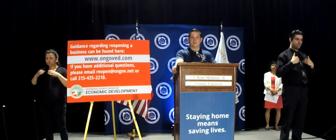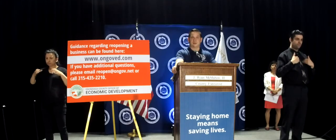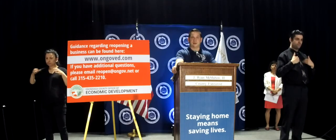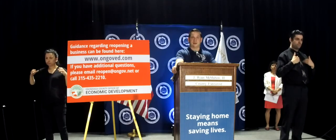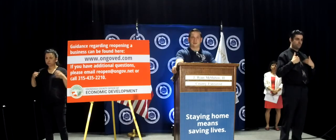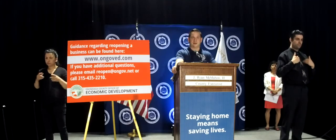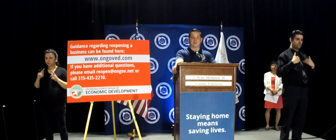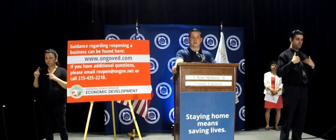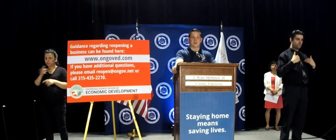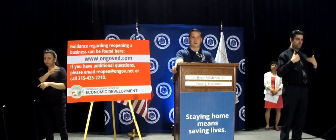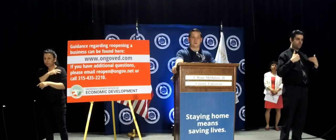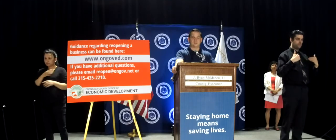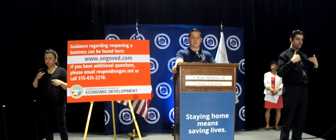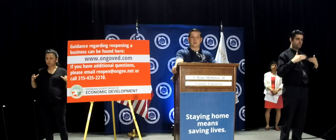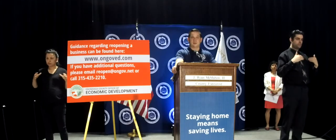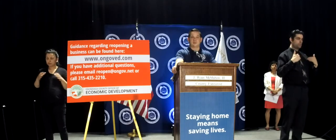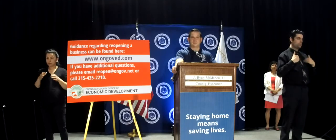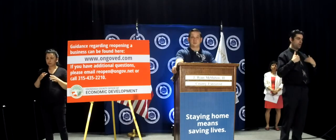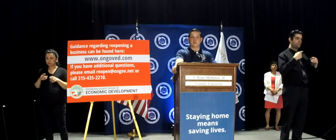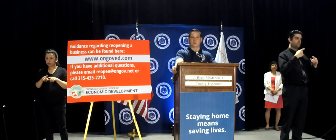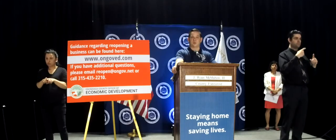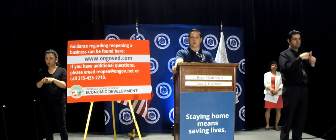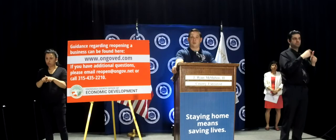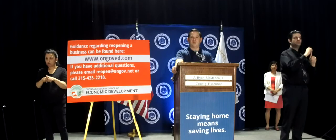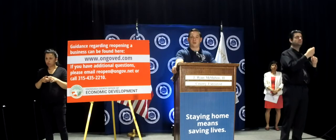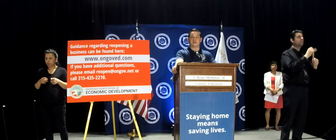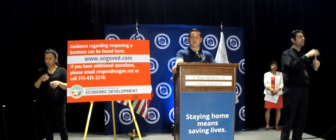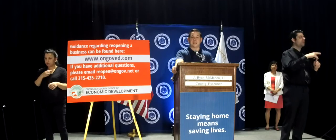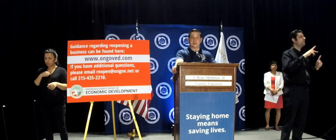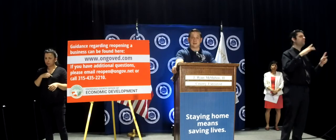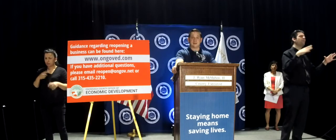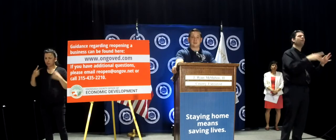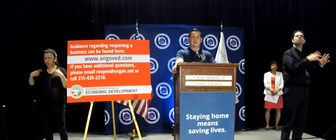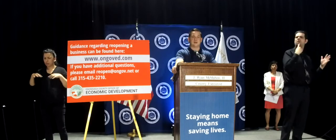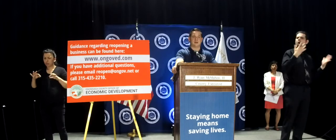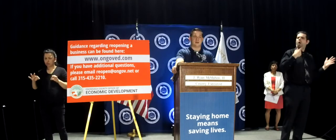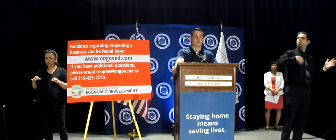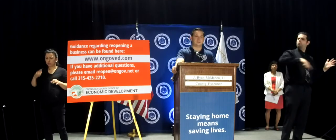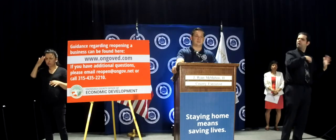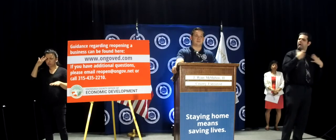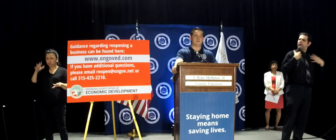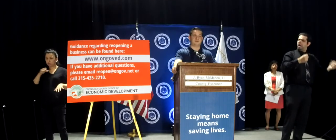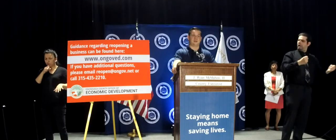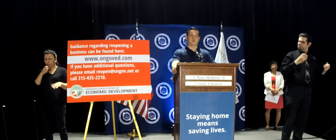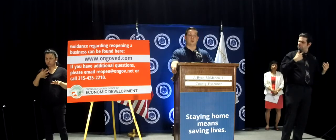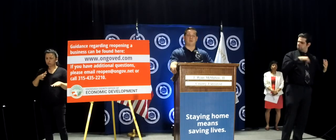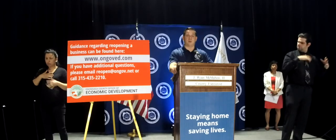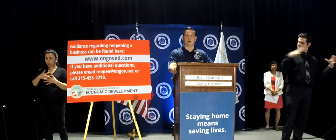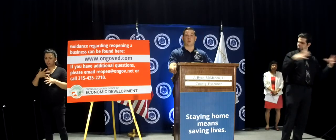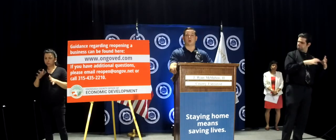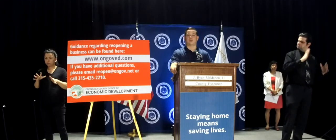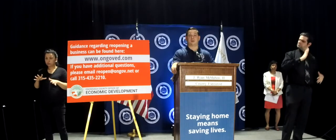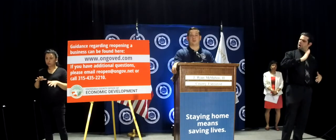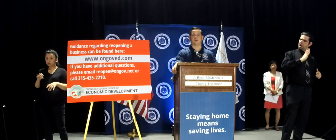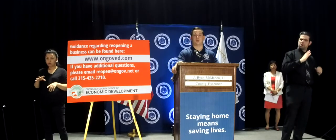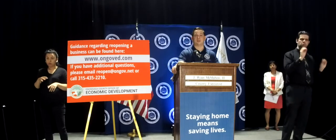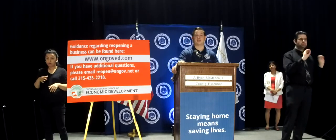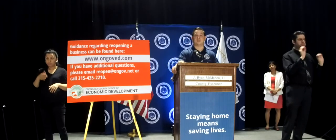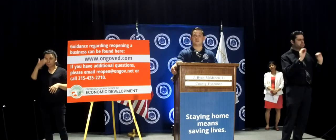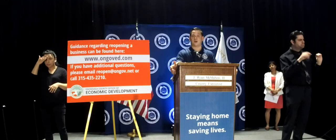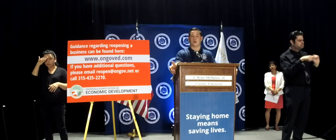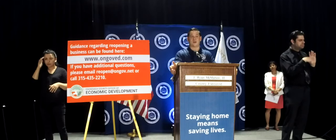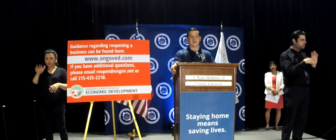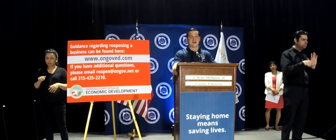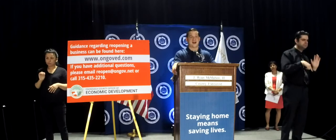healthy, and next thing you know, 2 or 3 of them are sick, and 15 and 20 of them are in a quarantine for 2